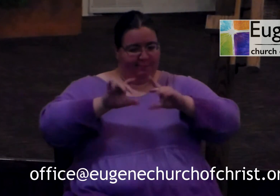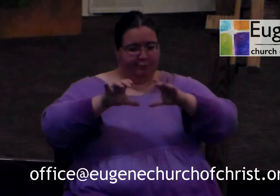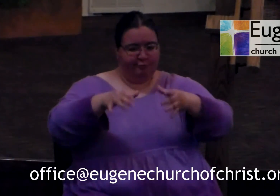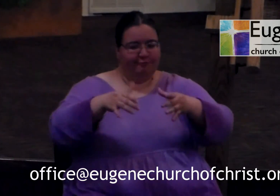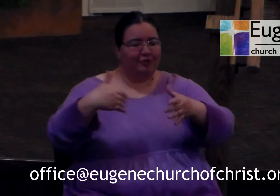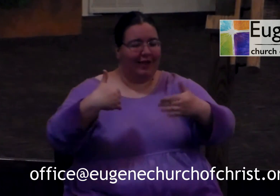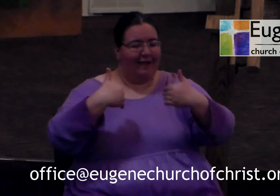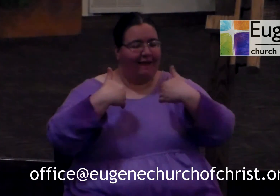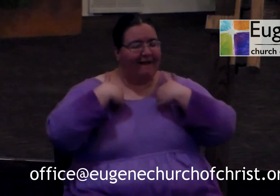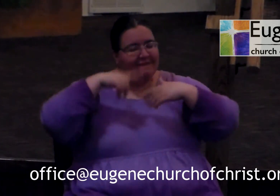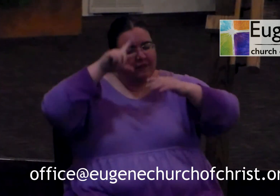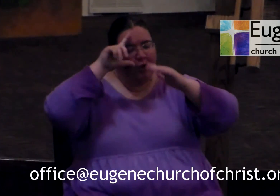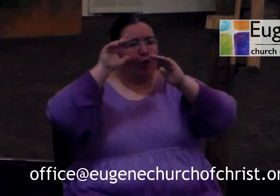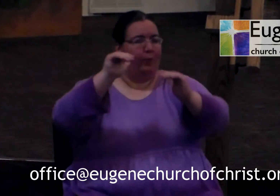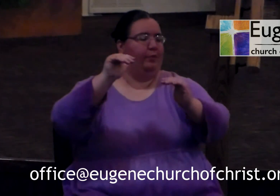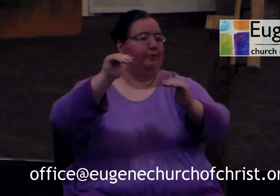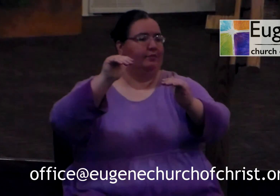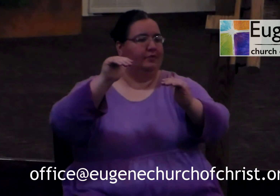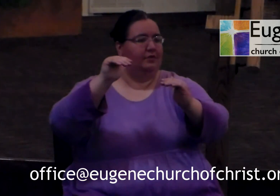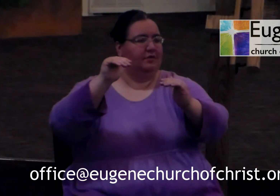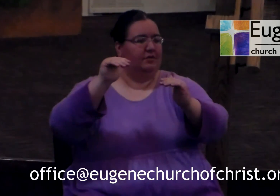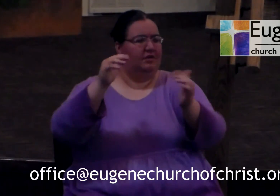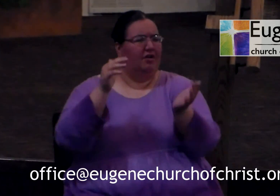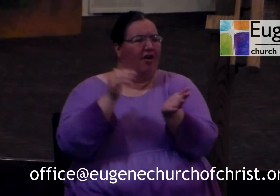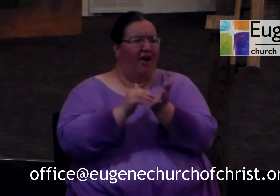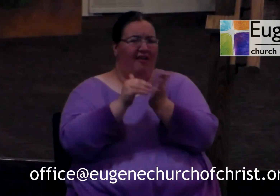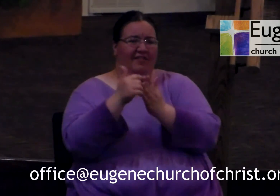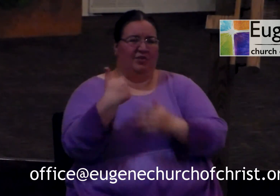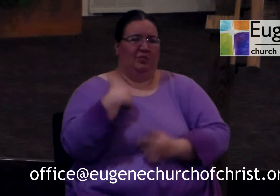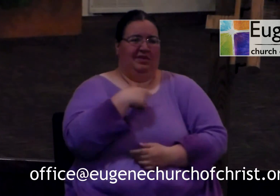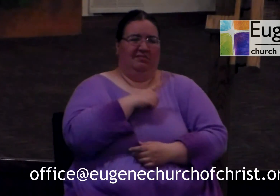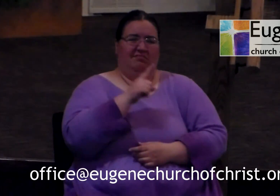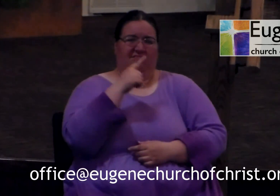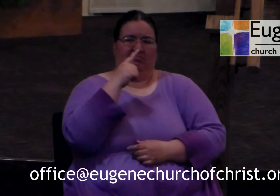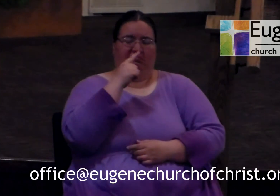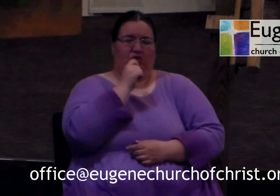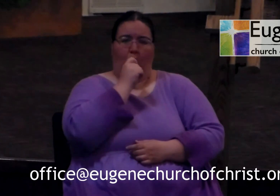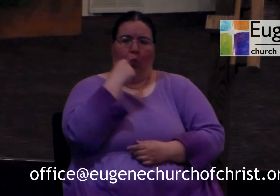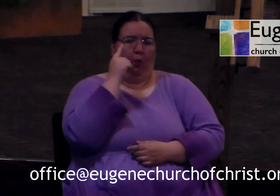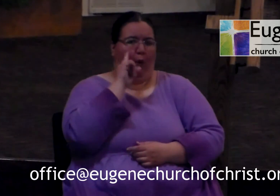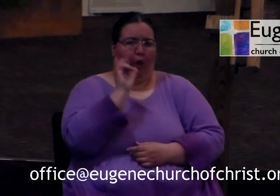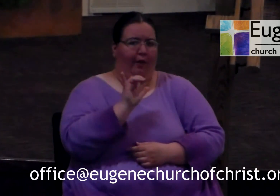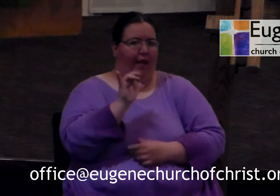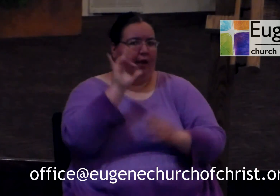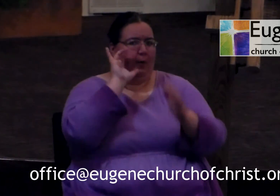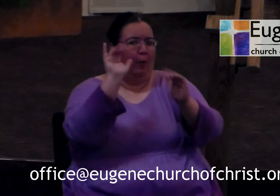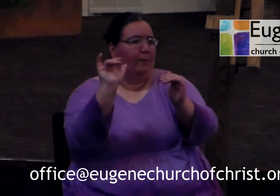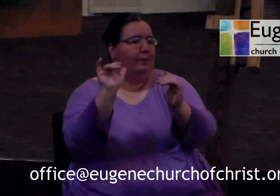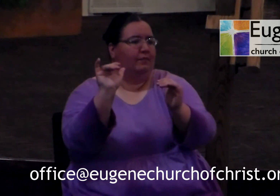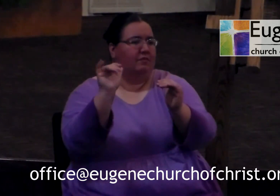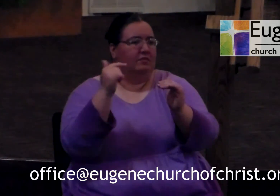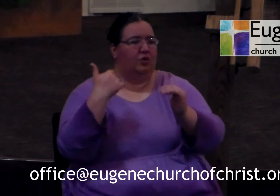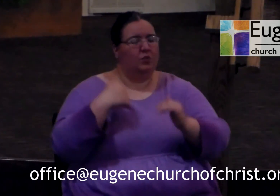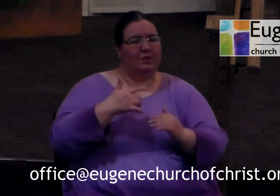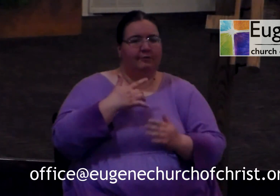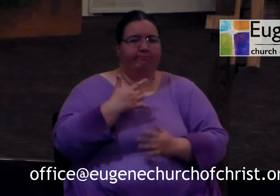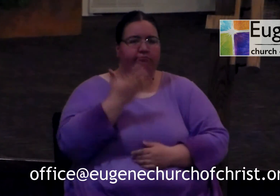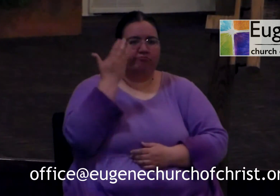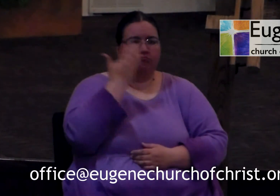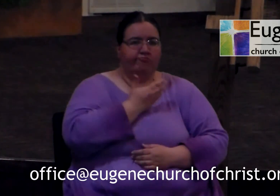And unfortunately, too often, we don't look like people with hope, do we? We're kind of stoic, kind of sleepy, look kind of like we're